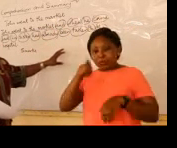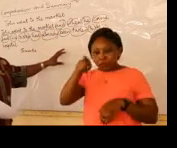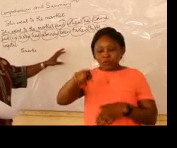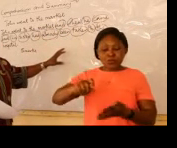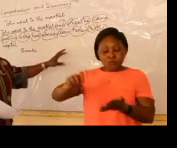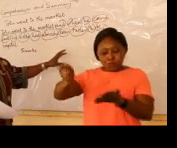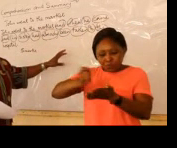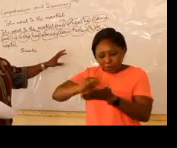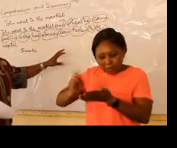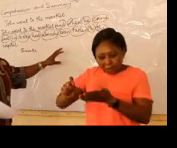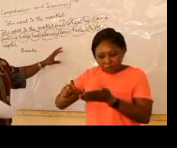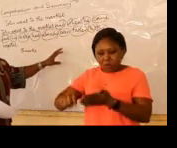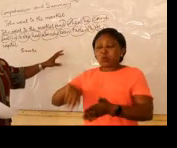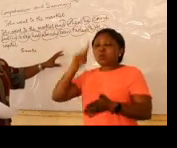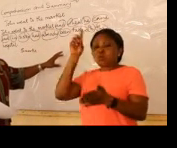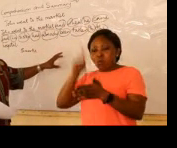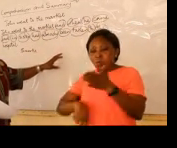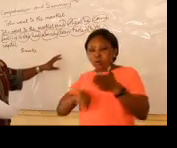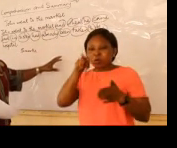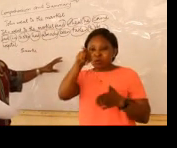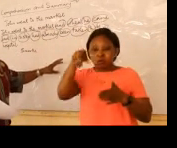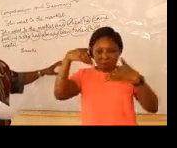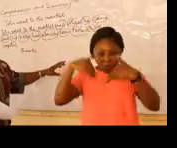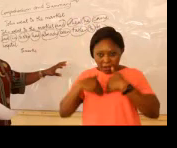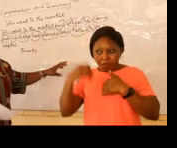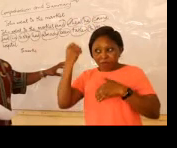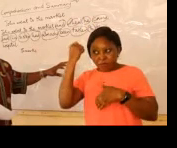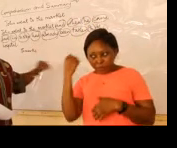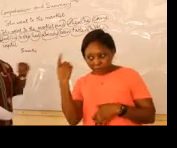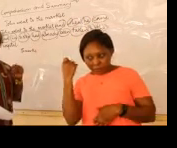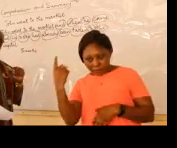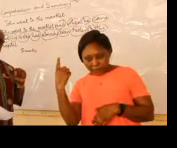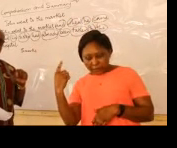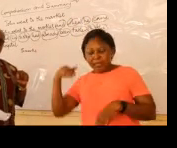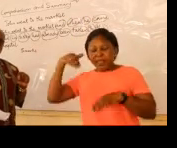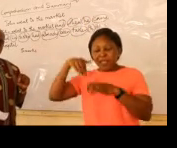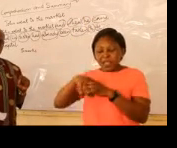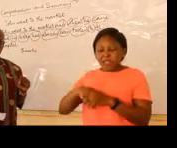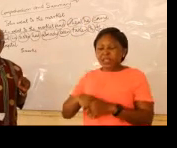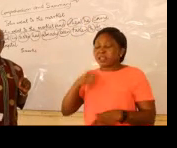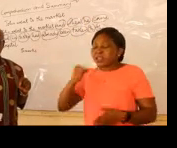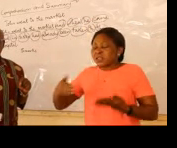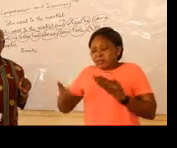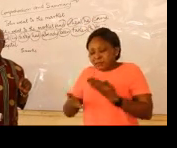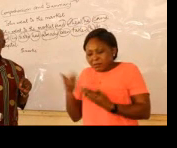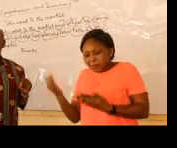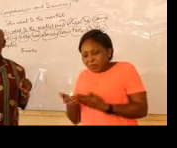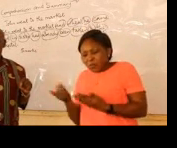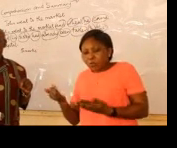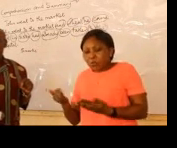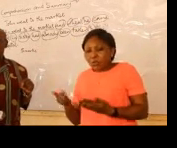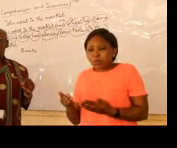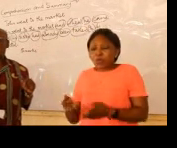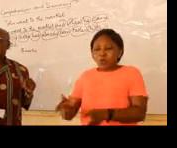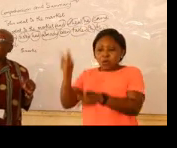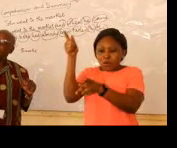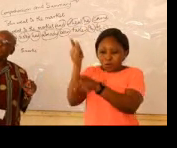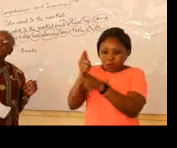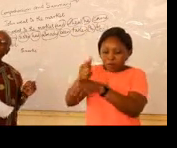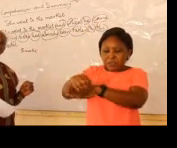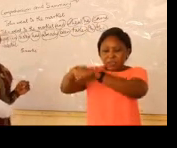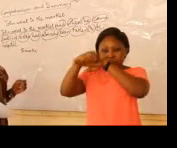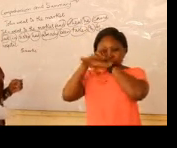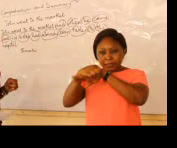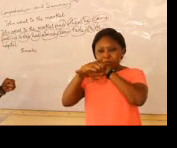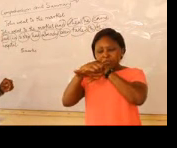simple, correct English? So you must use your own English. And so